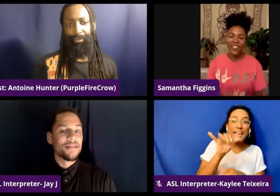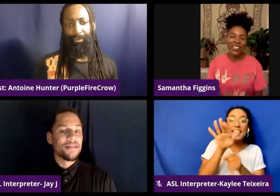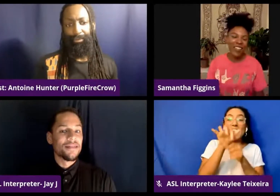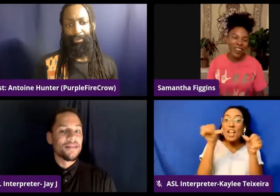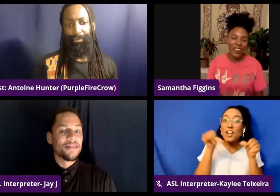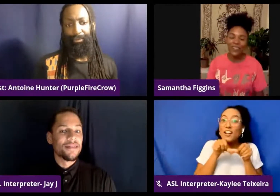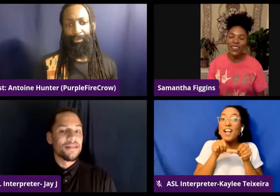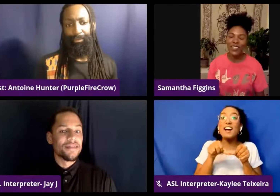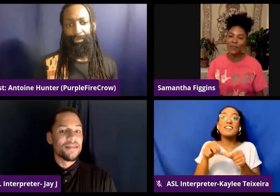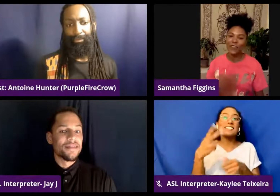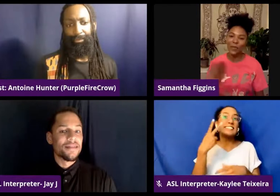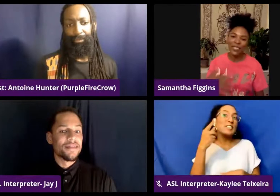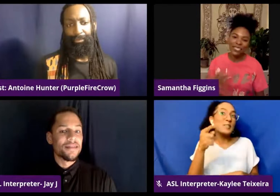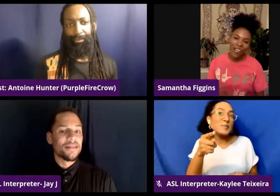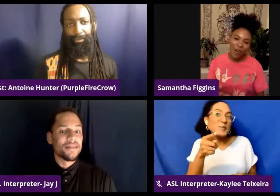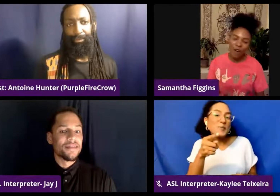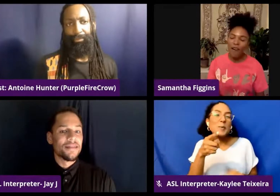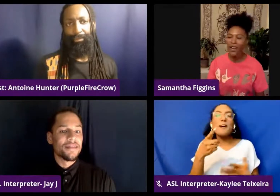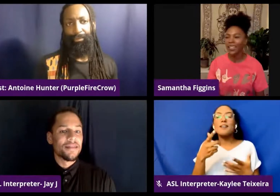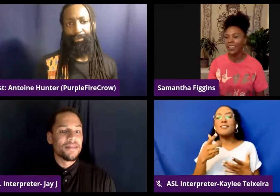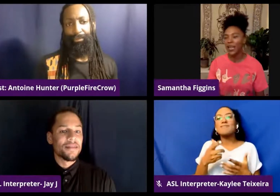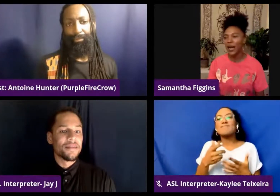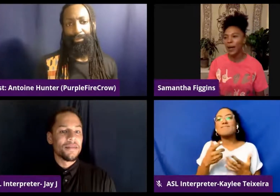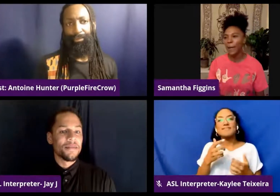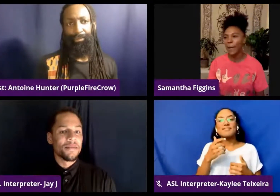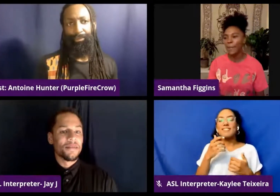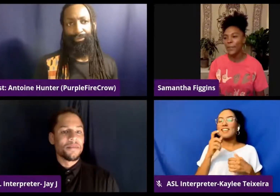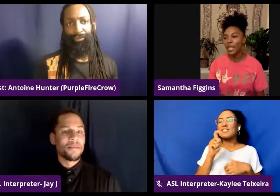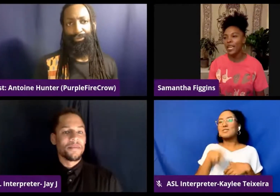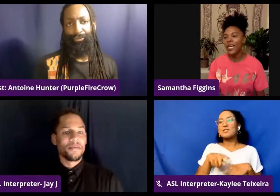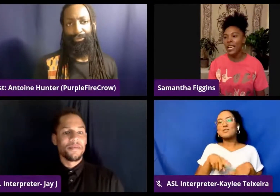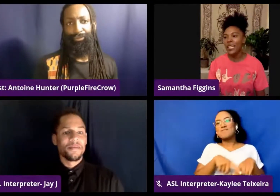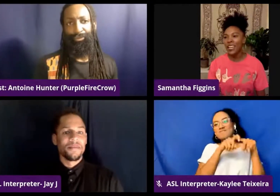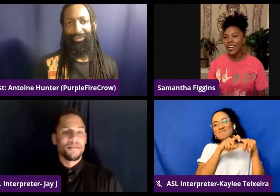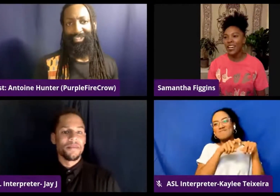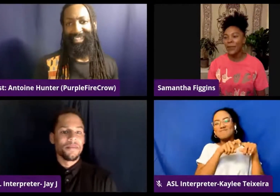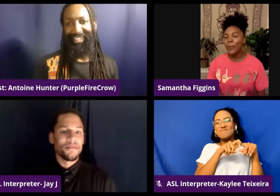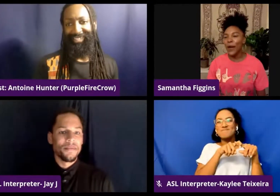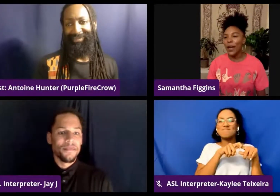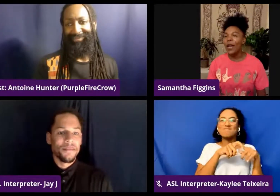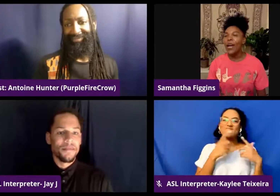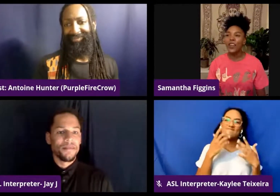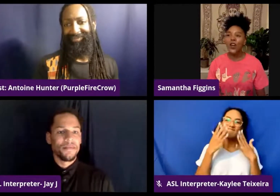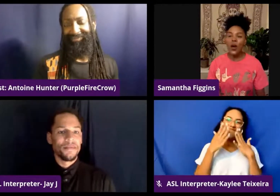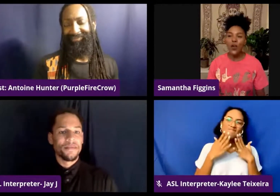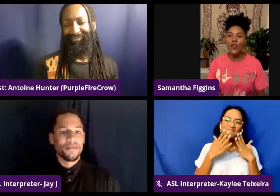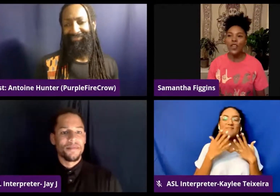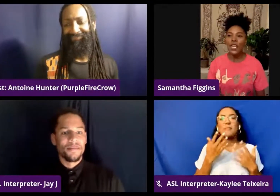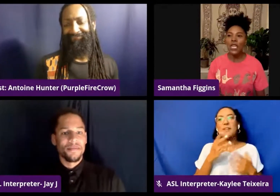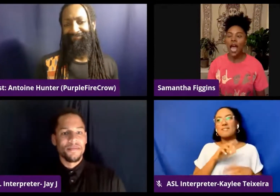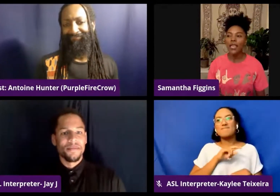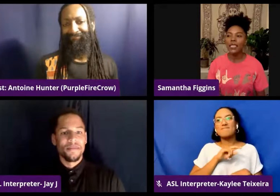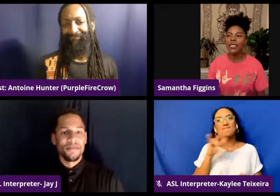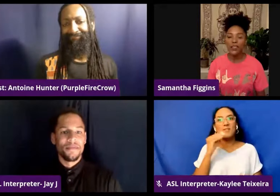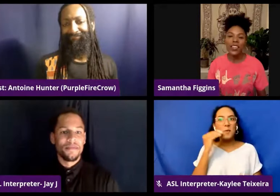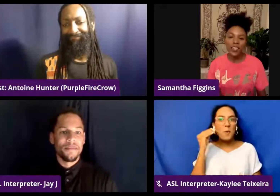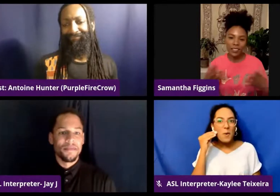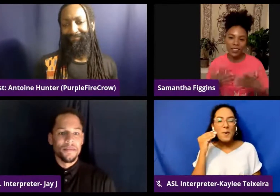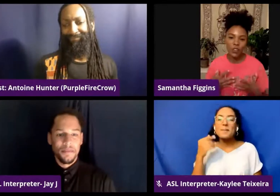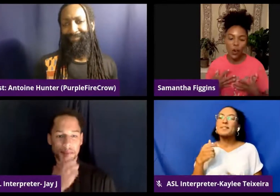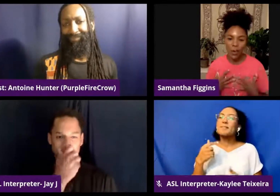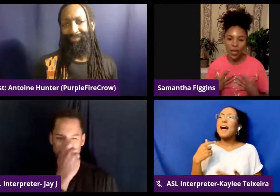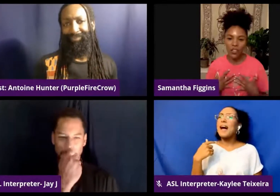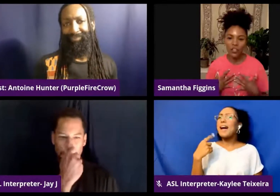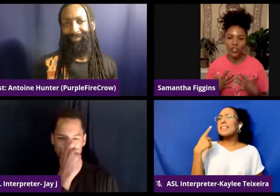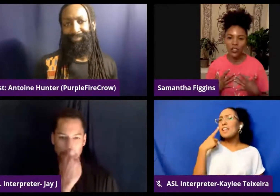yeah, it was just a lot that we really missed out on. But I think COVID has given